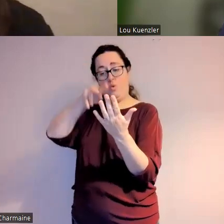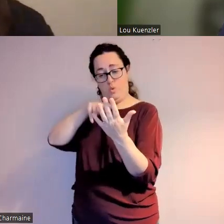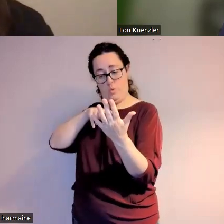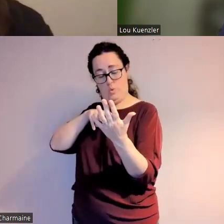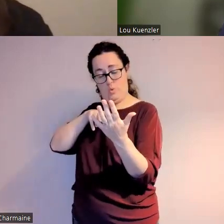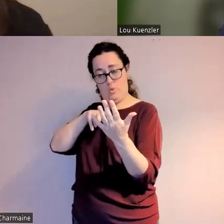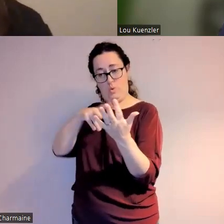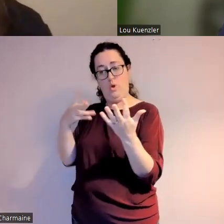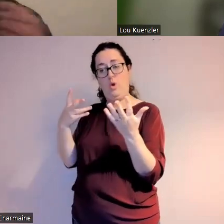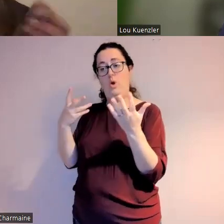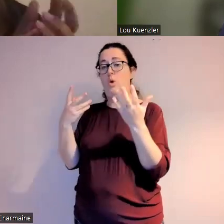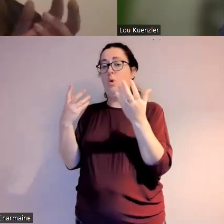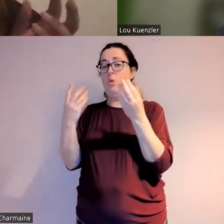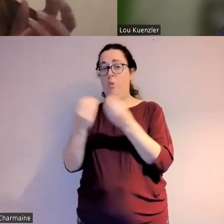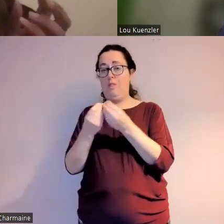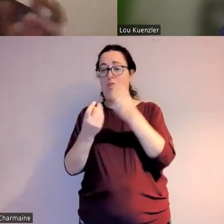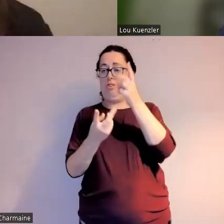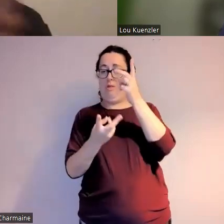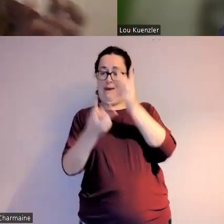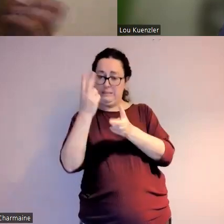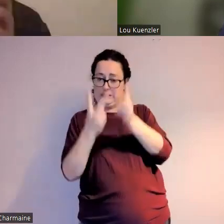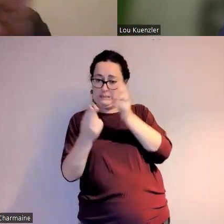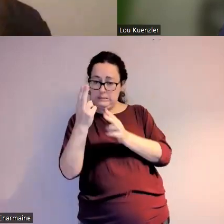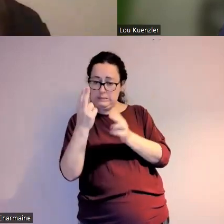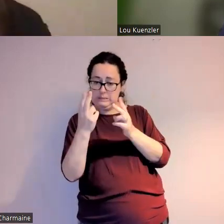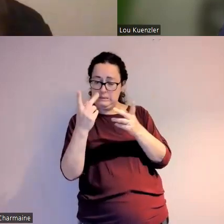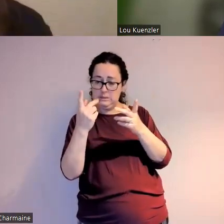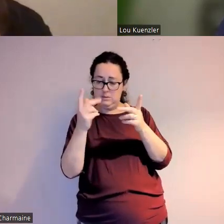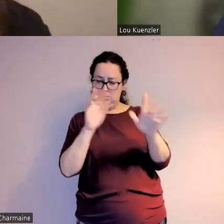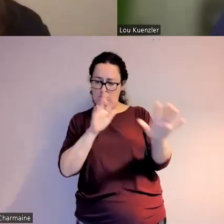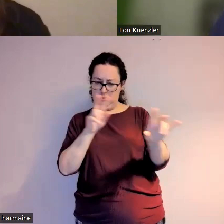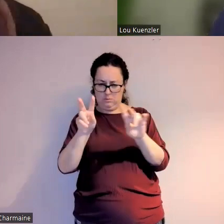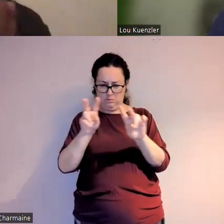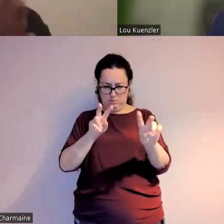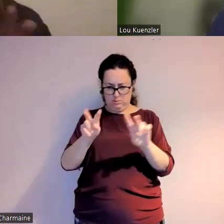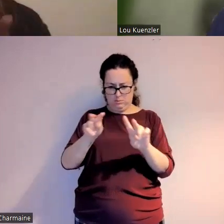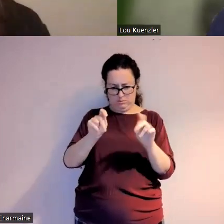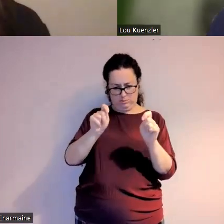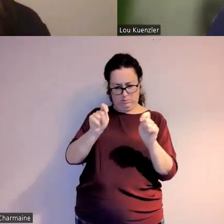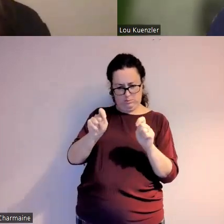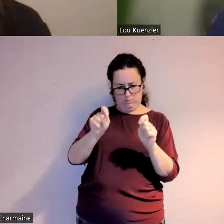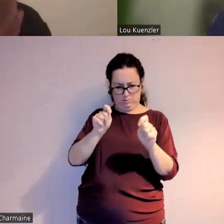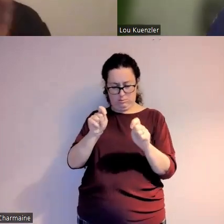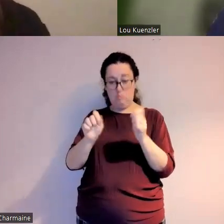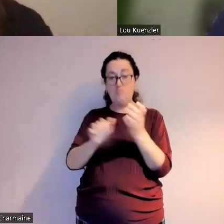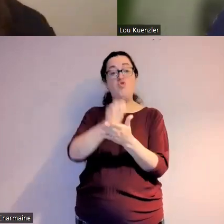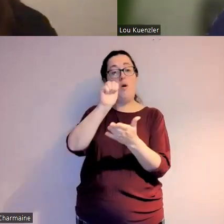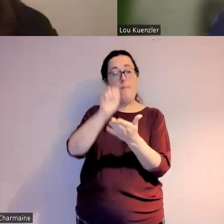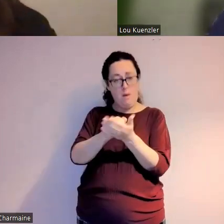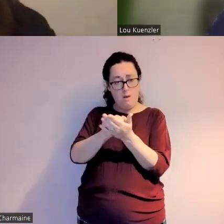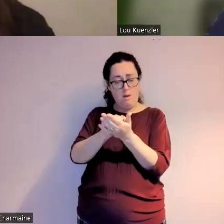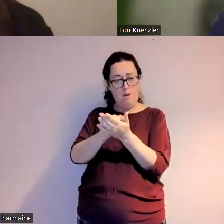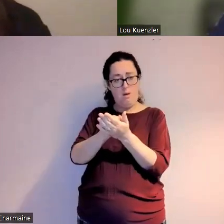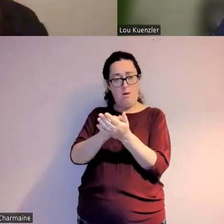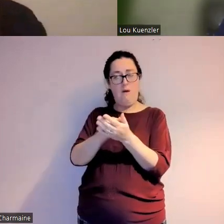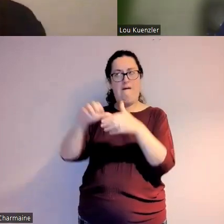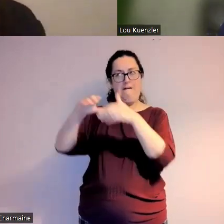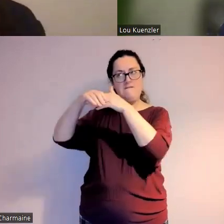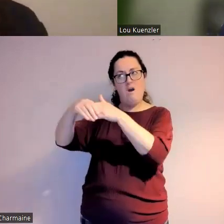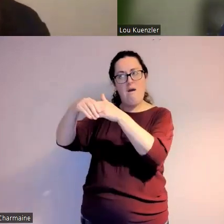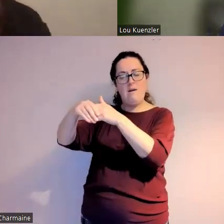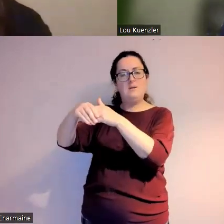with edits, you know, just looking through it again. So I'll do a proper one, and then I get sort of friends